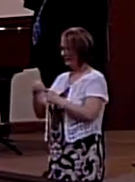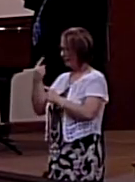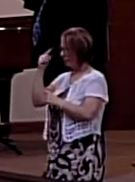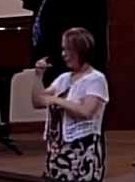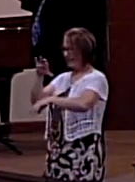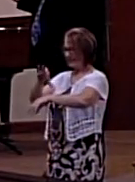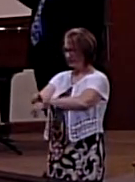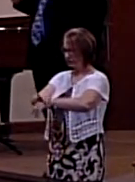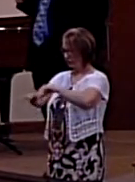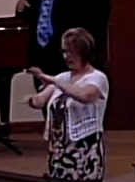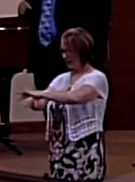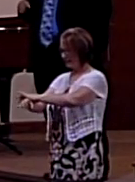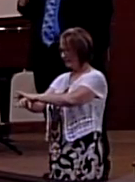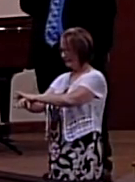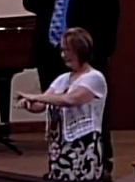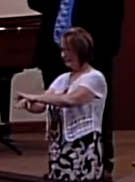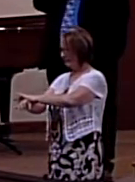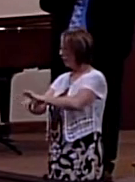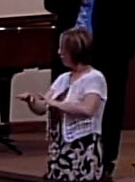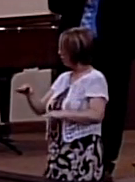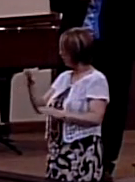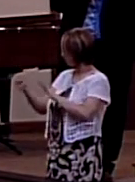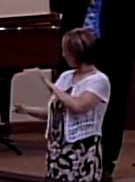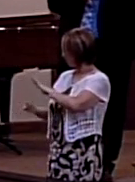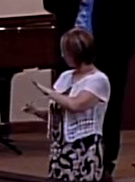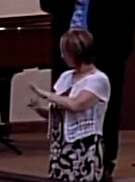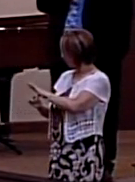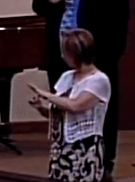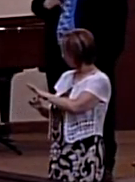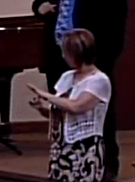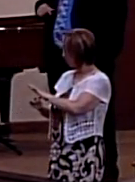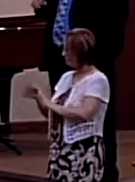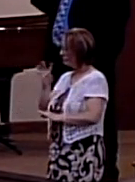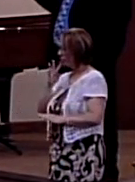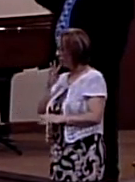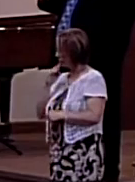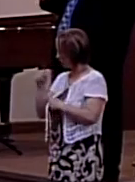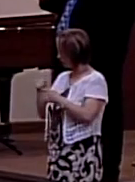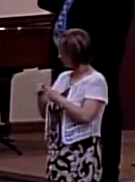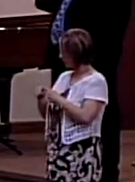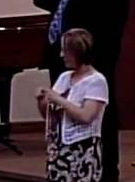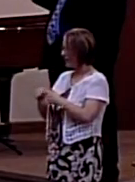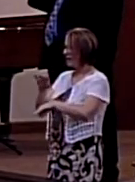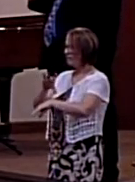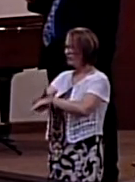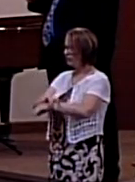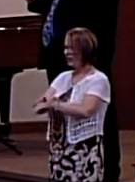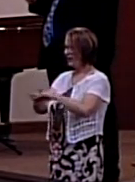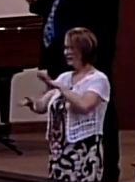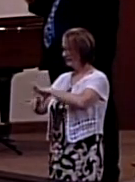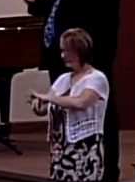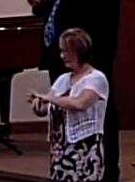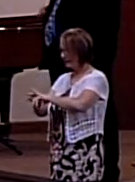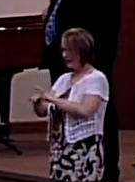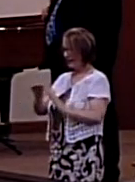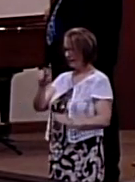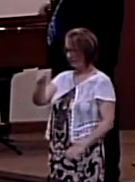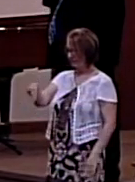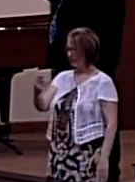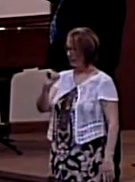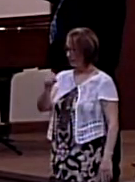chains. Paul made a reference, if you look in the book of Philippians there, and he talked about the chains that he had him in Philippians chapter 1 and